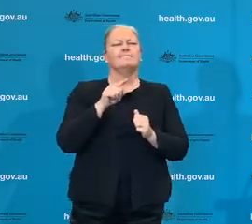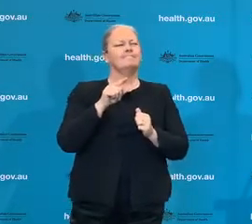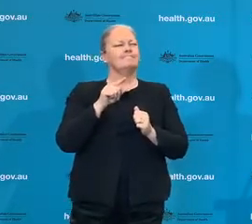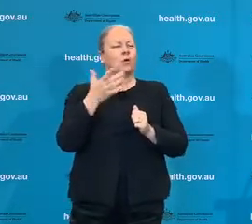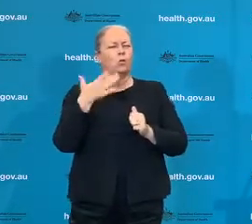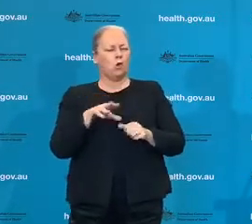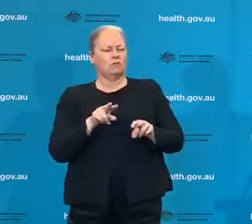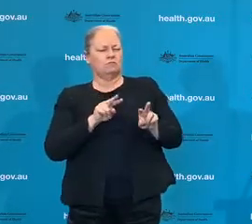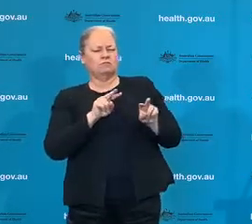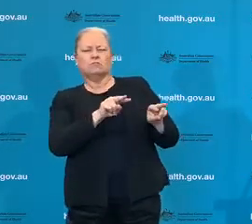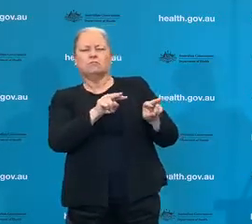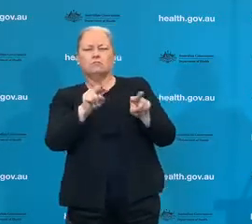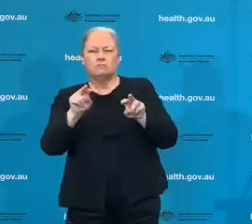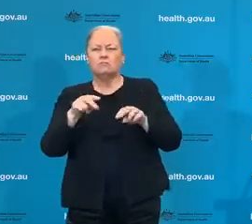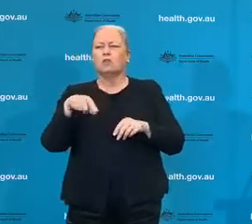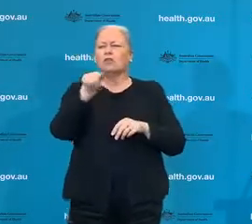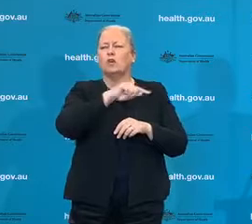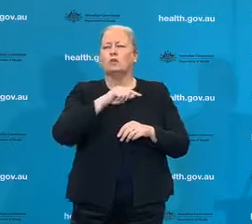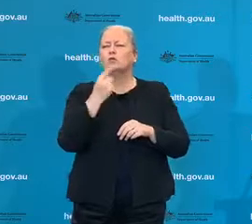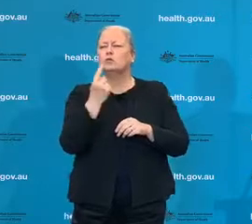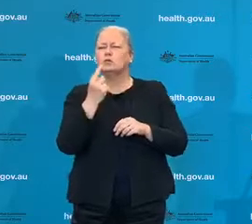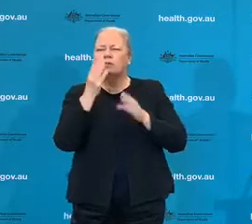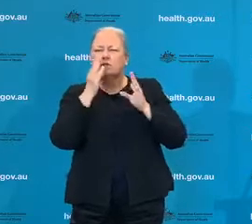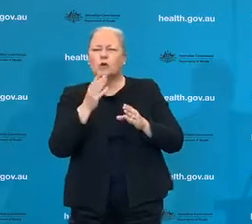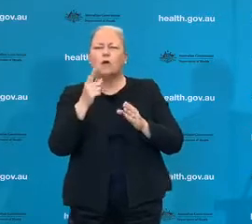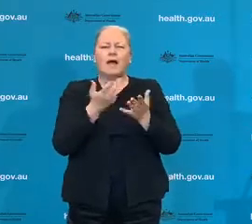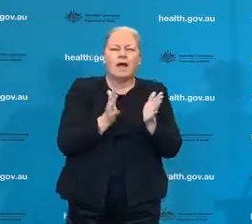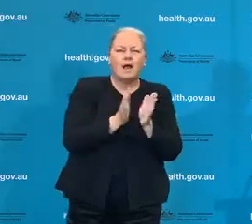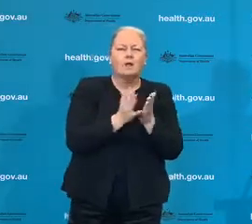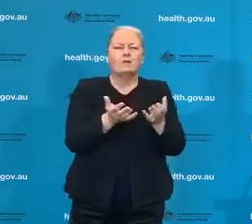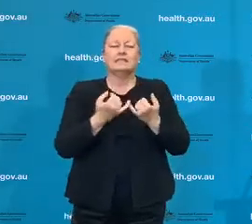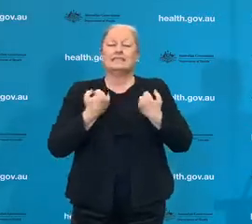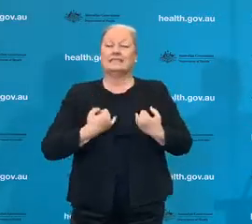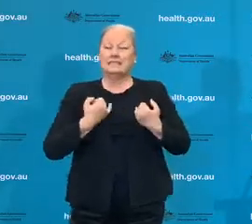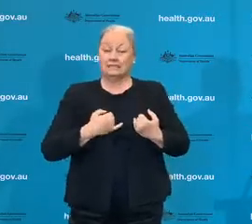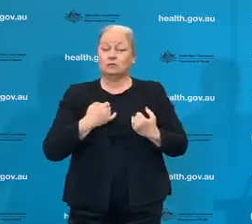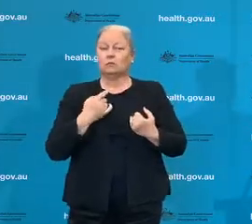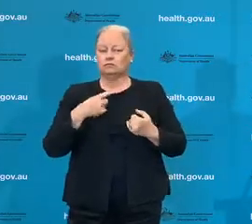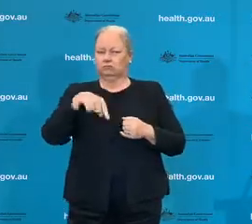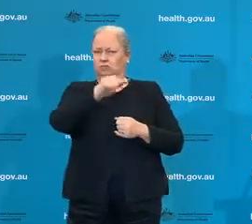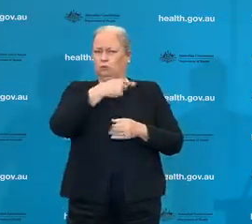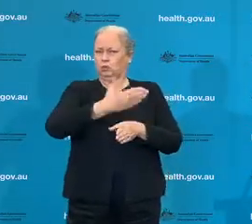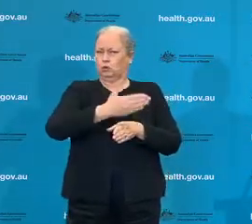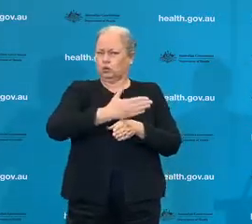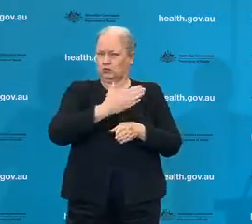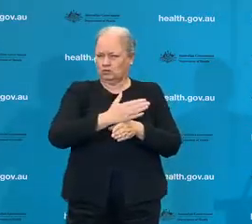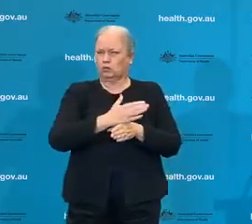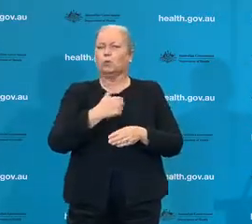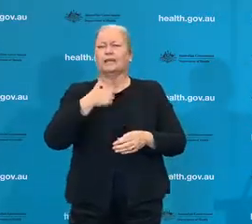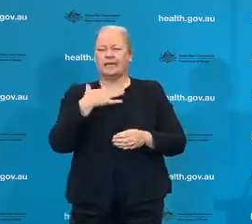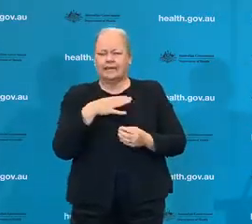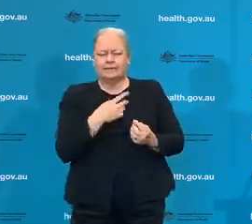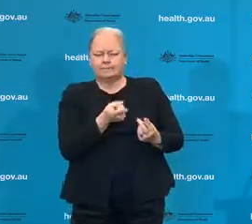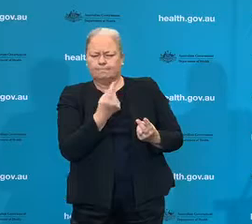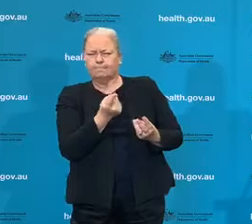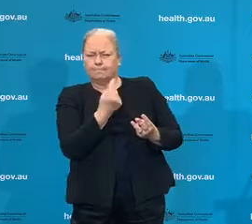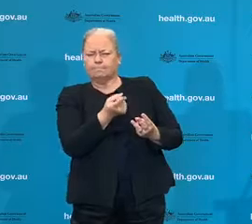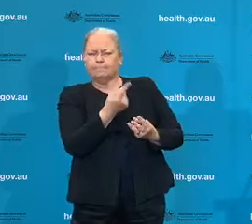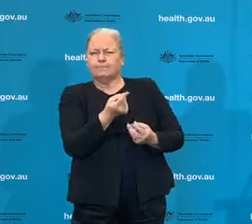surveillance in the National Notifiable Diseases System. And while states and territories have been collecting this data,